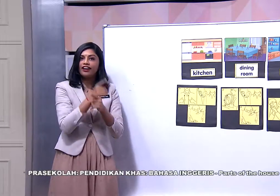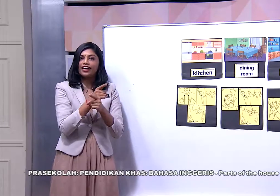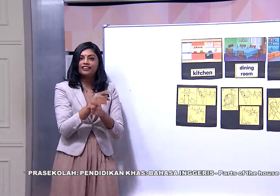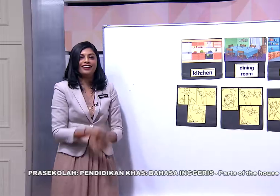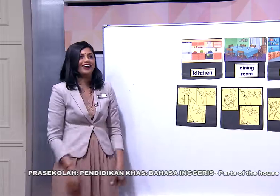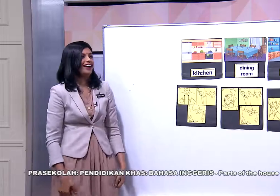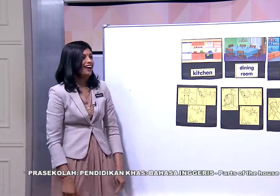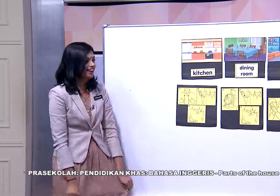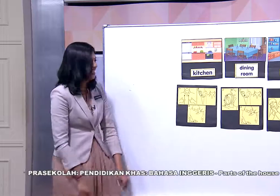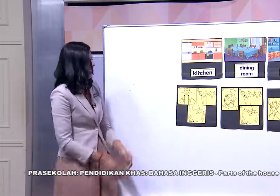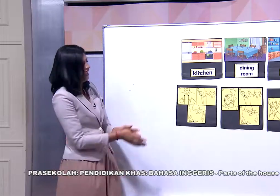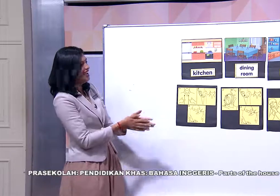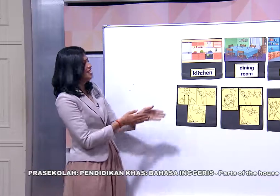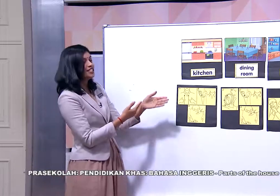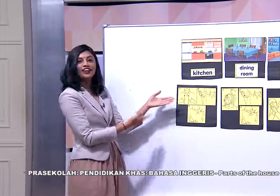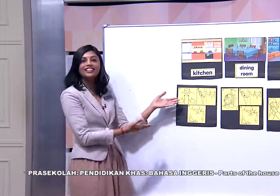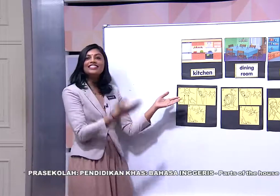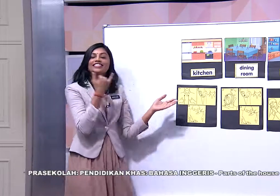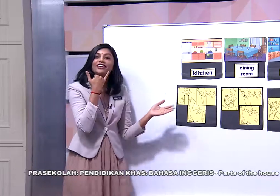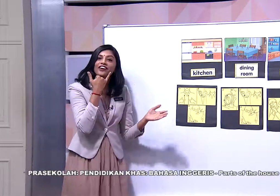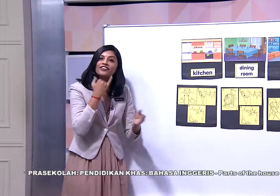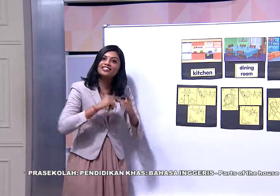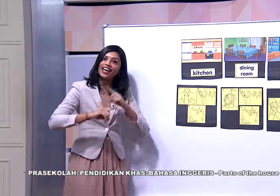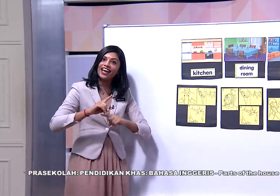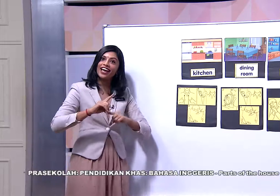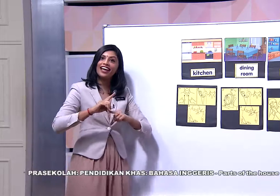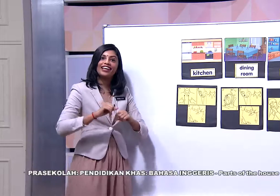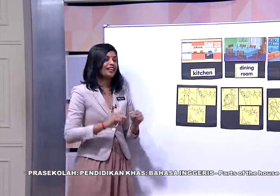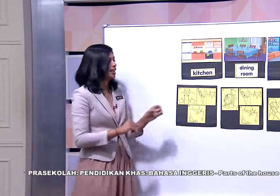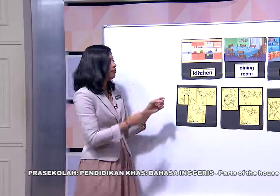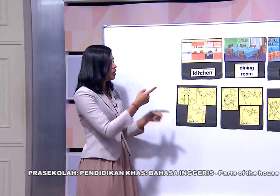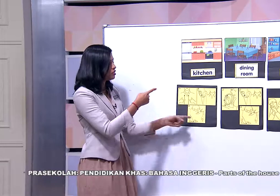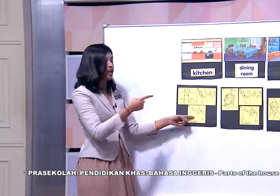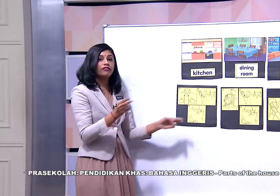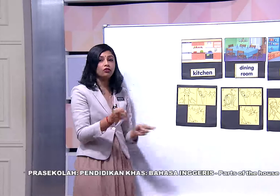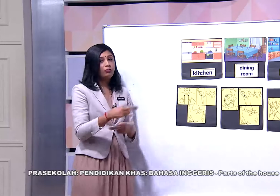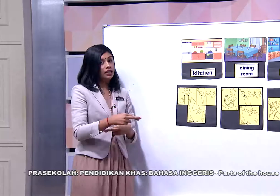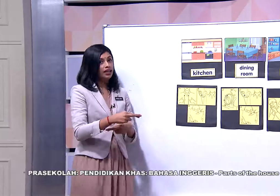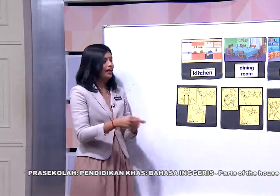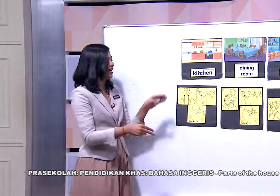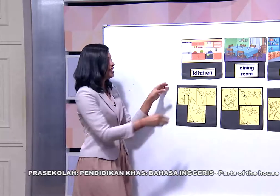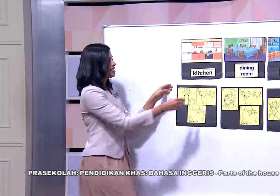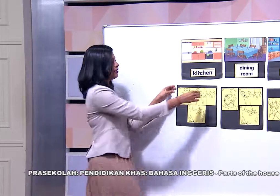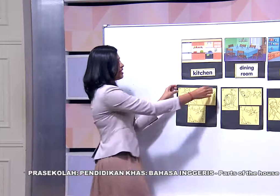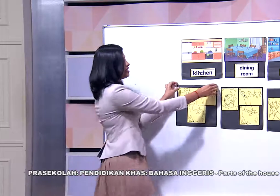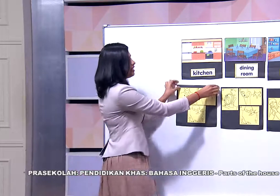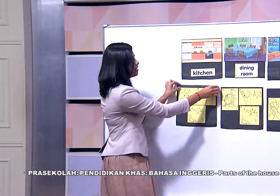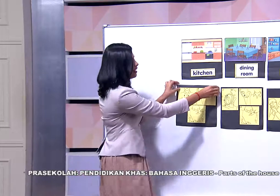right. Okay. So, this is a wrong sign. Because you have a room here. So, let's see the correct